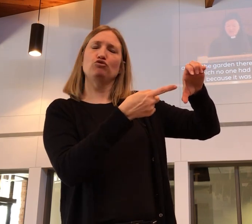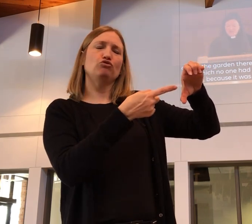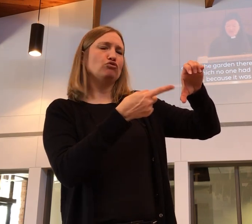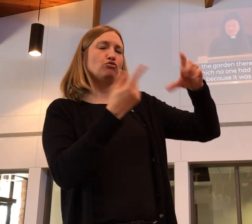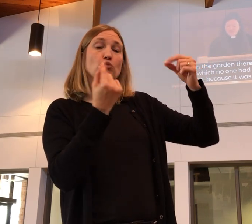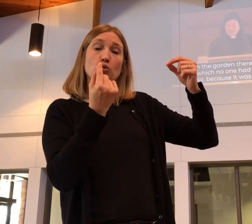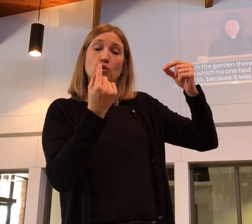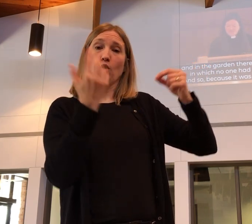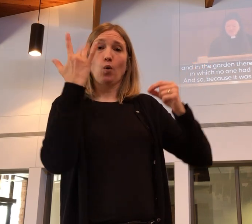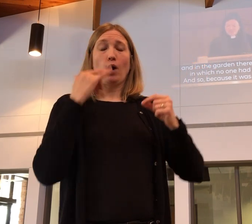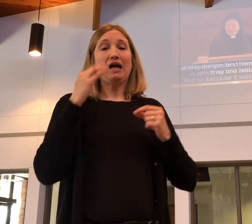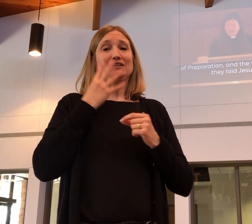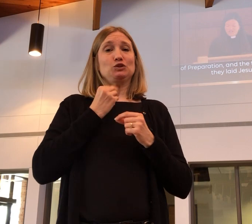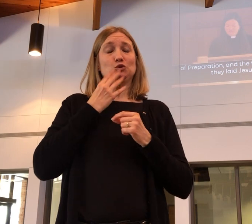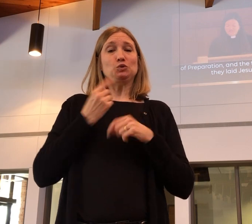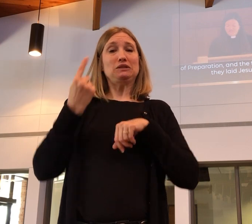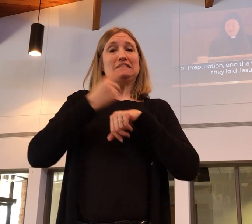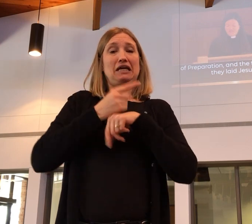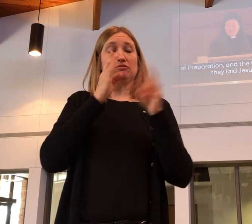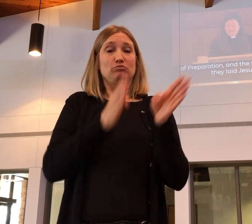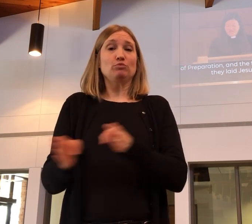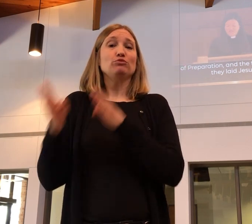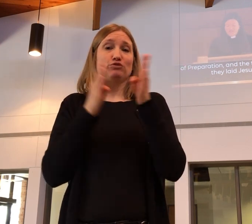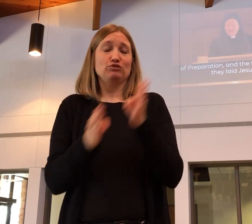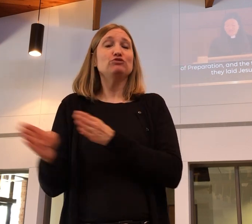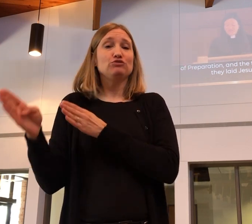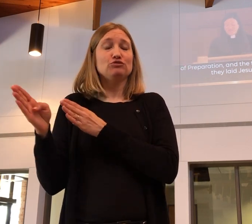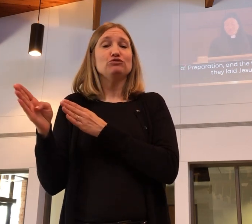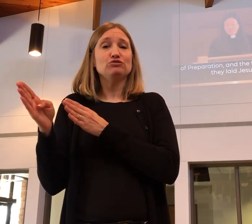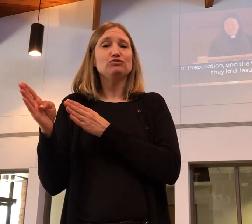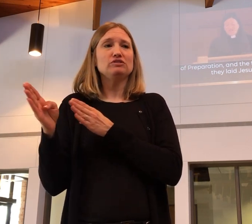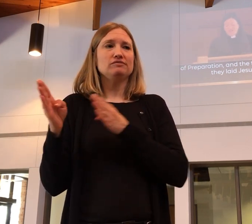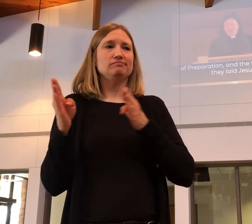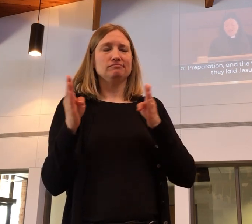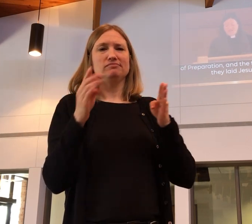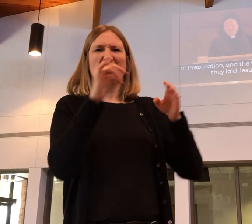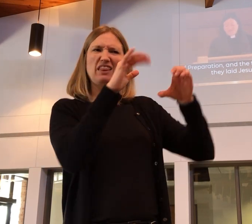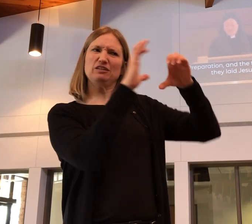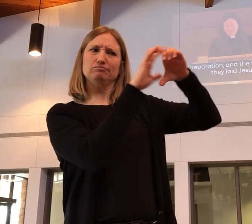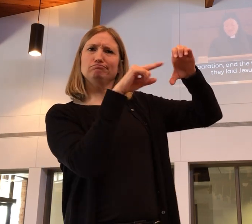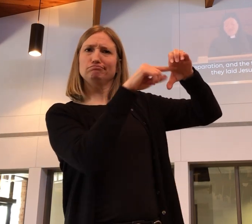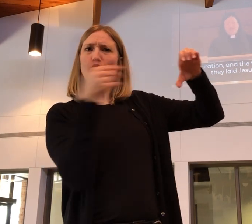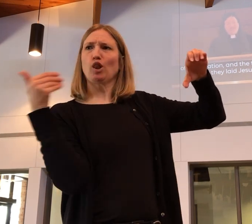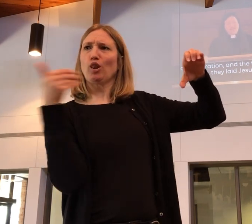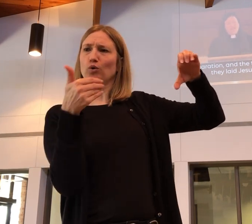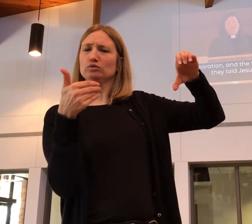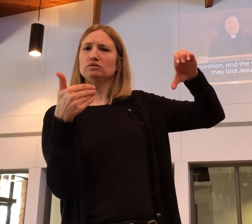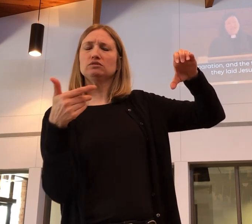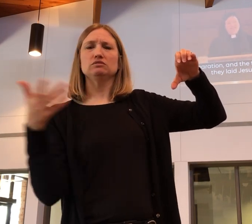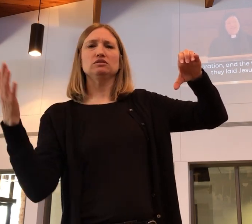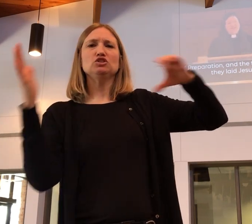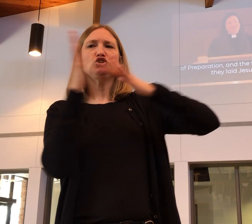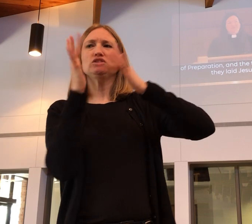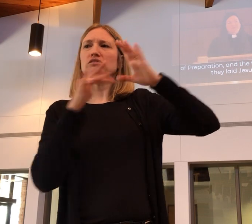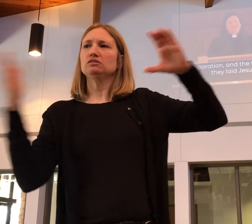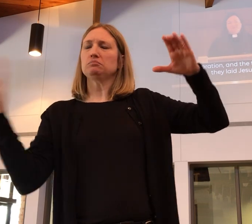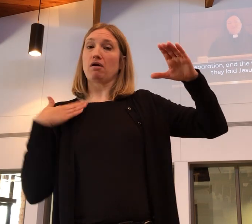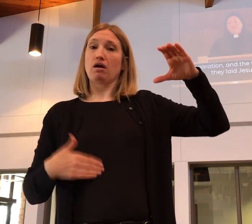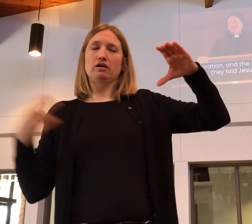so, because it was the Jewish day of preparation and the tomb was nearby, they laid Jesus